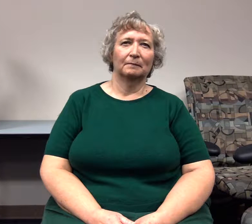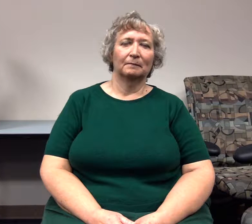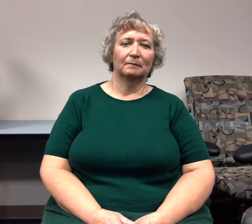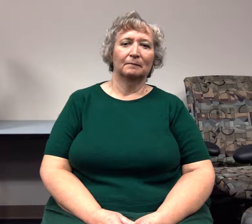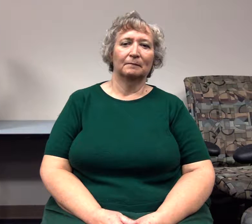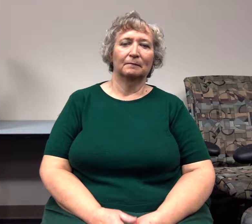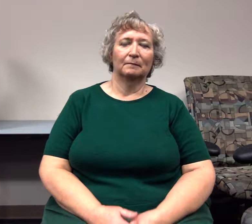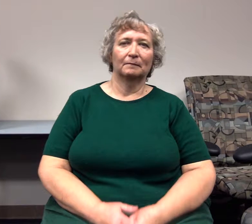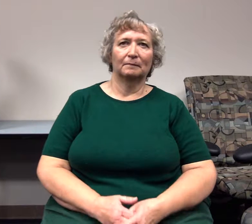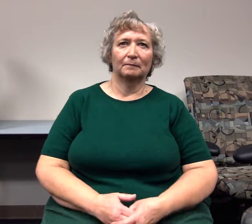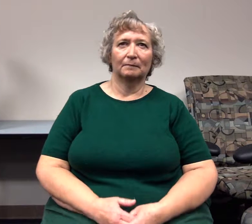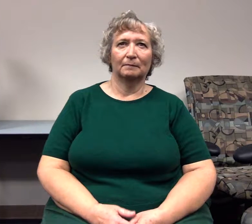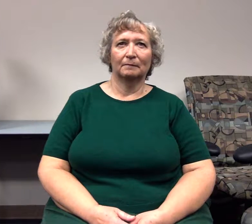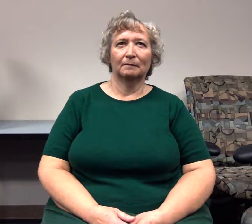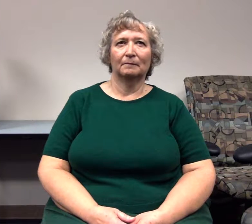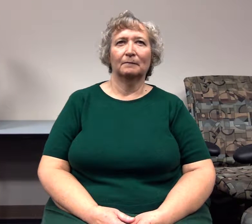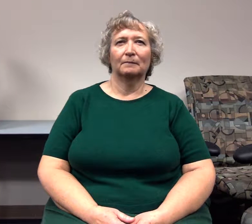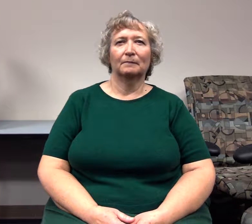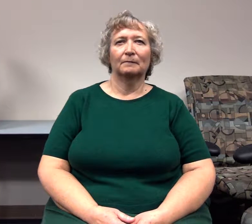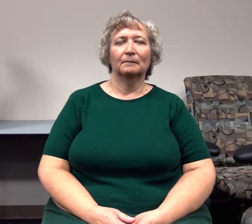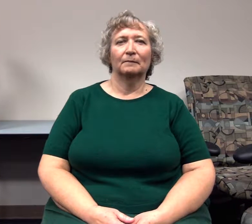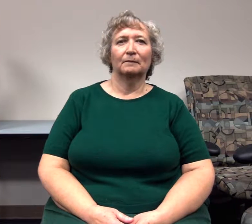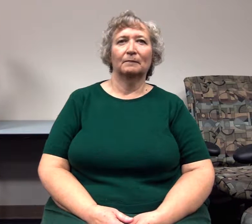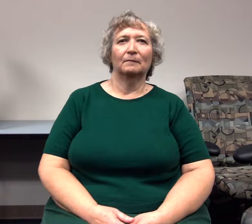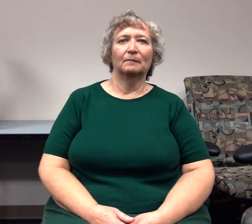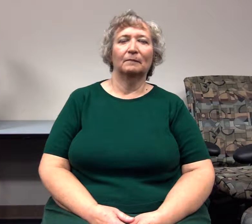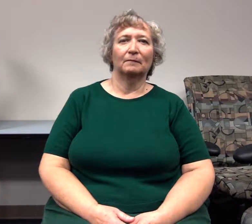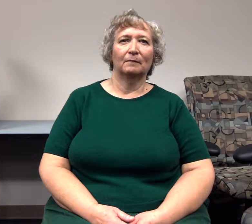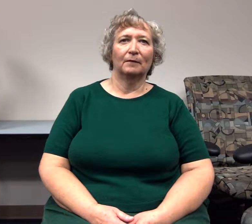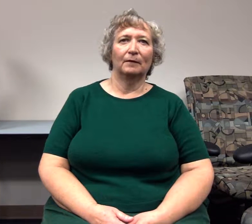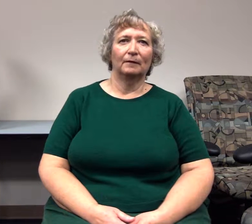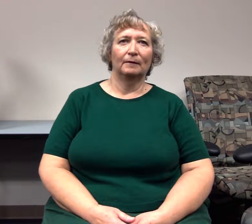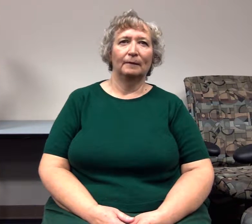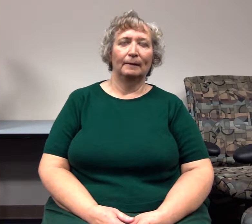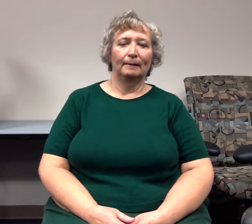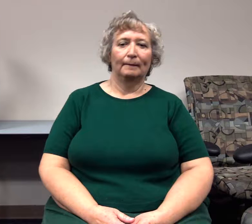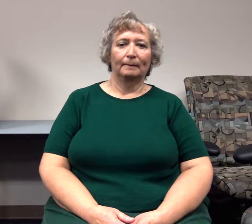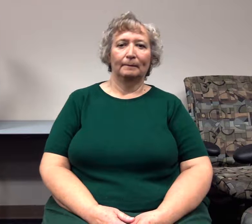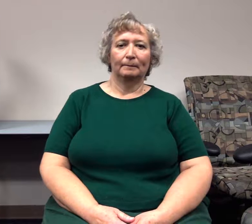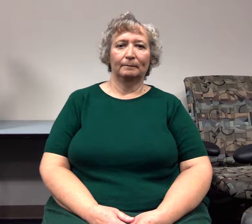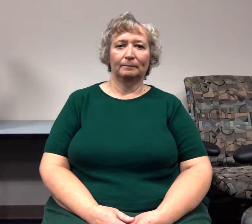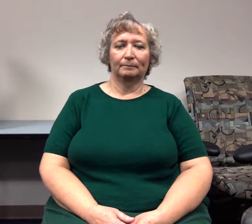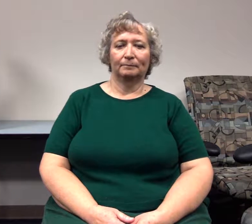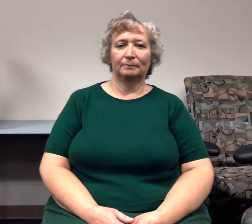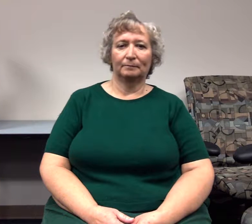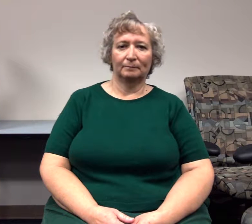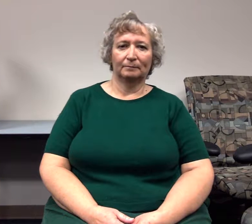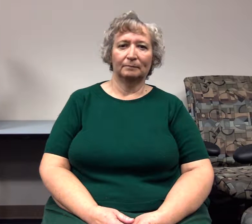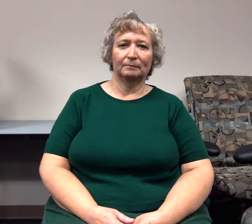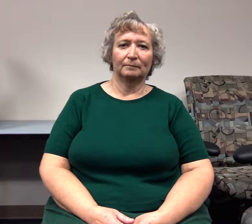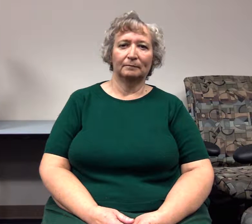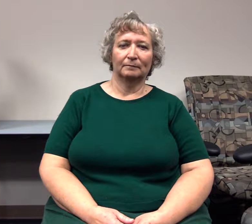to interpret from English to sign. Imagine the video camera is the deaf student. Good luck.